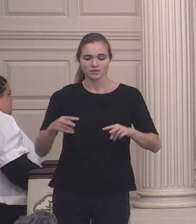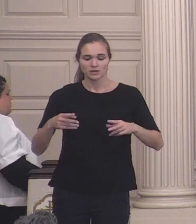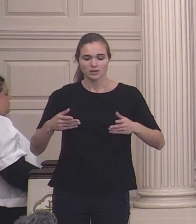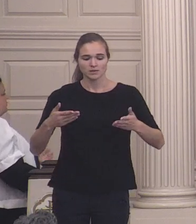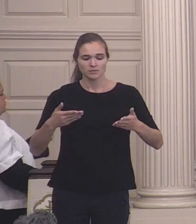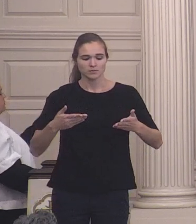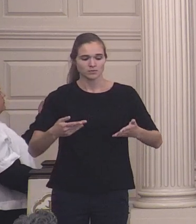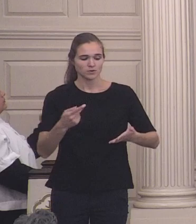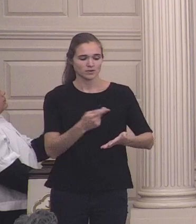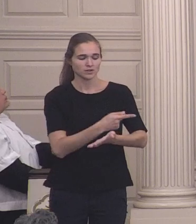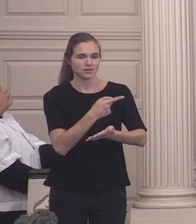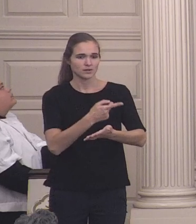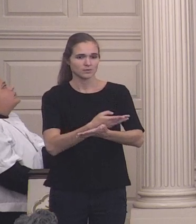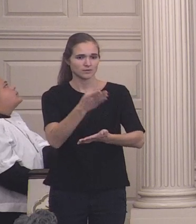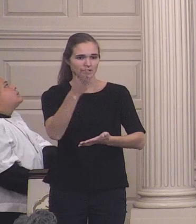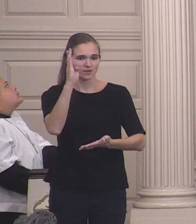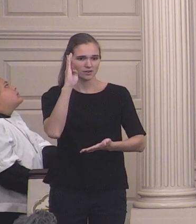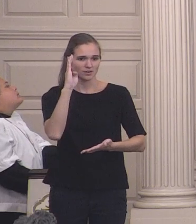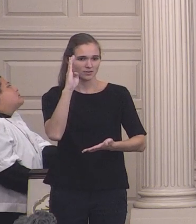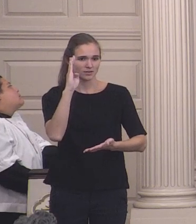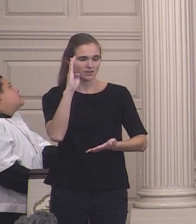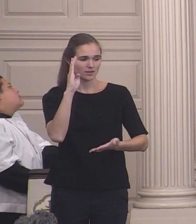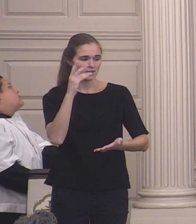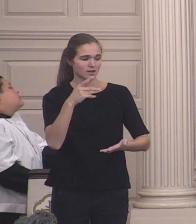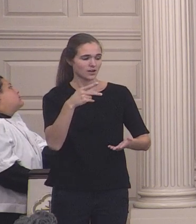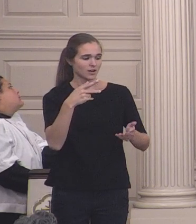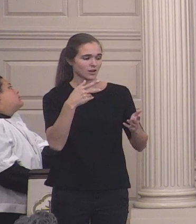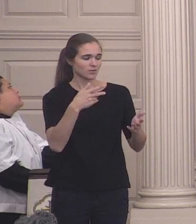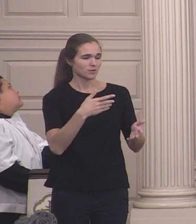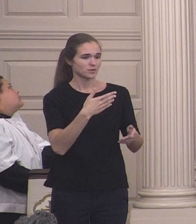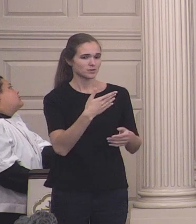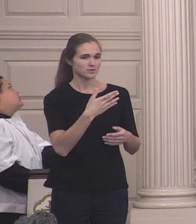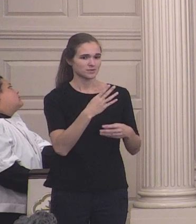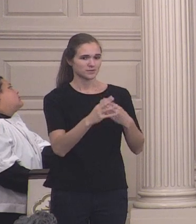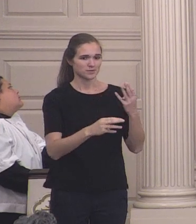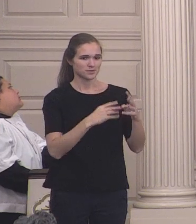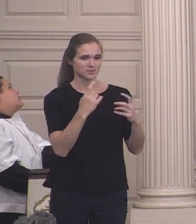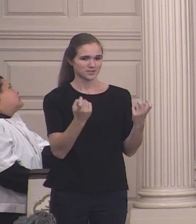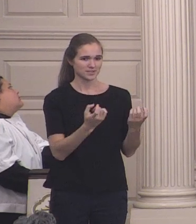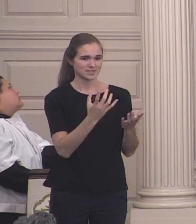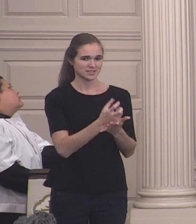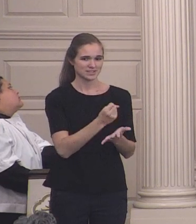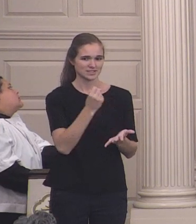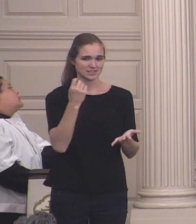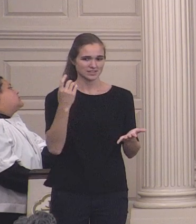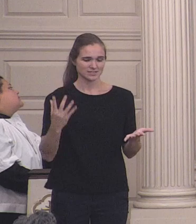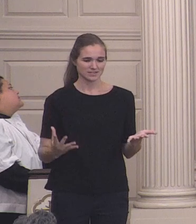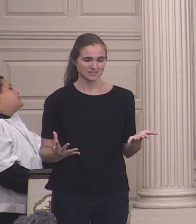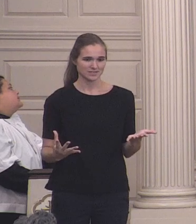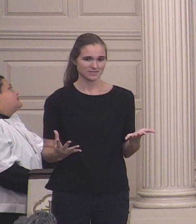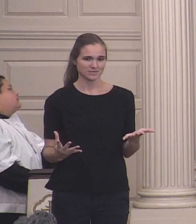Behold the Lamb of God. Behold him who takes away the sins of the world.